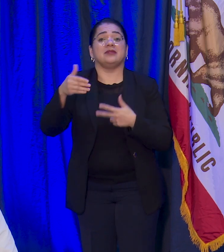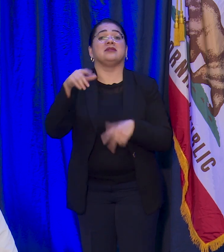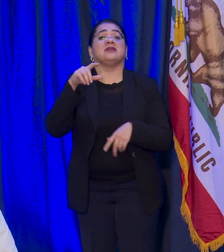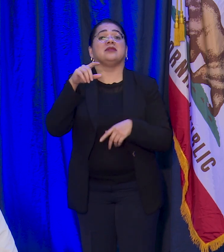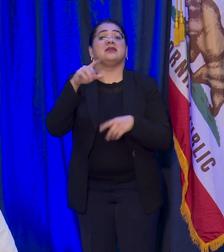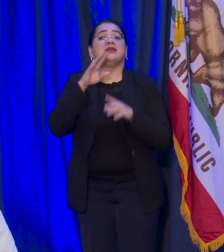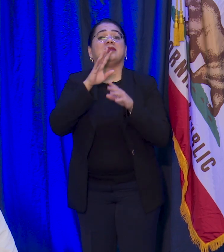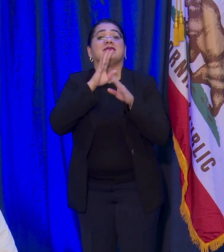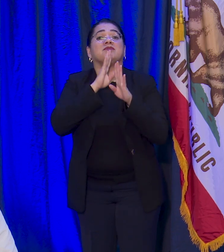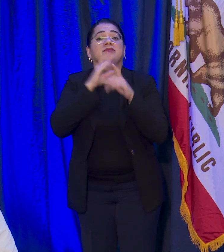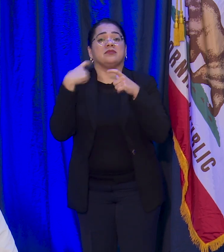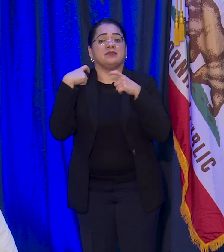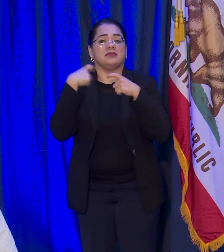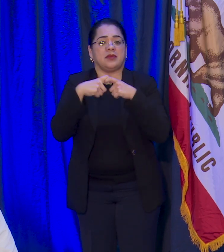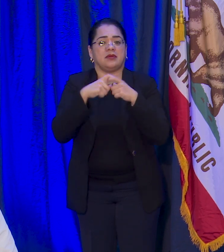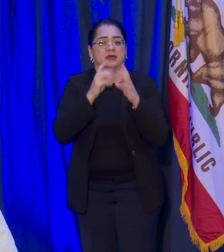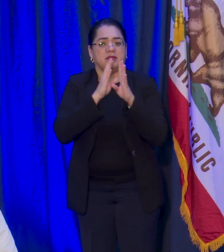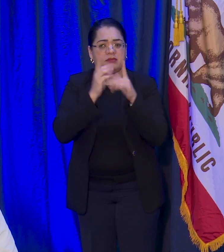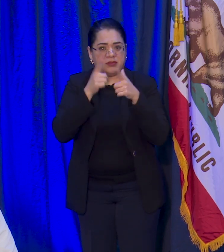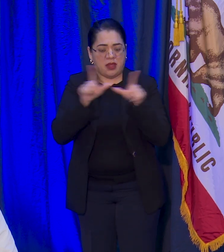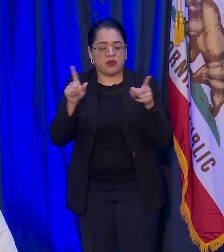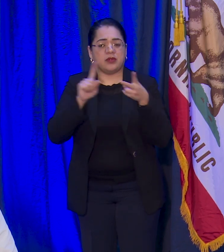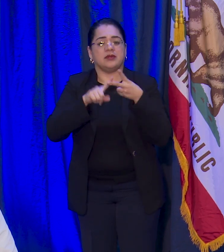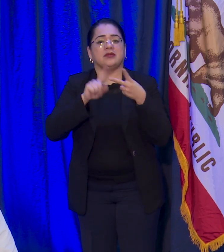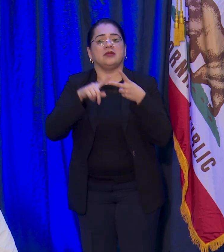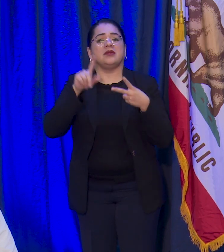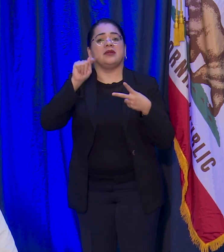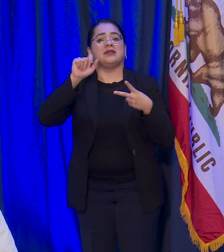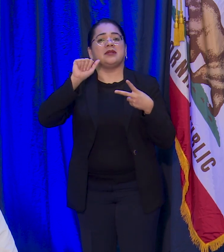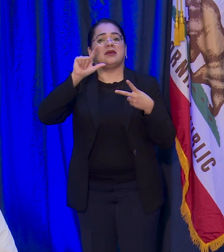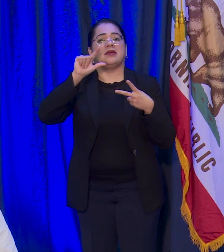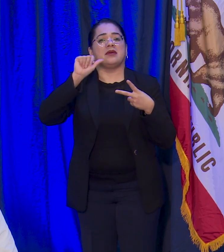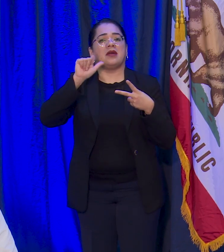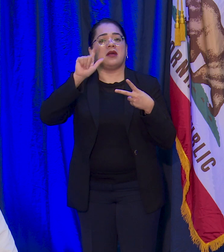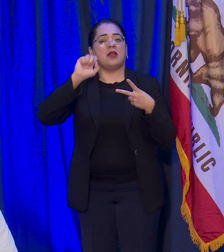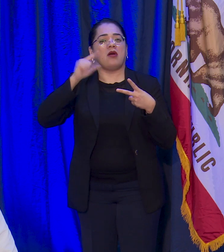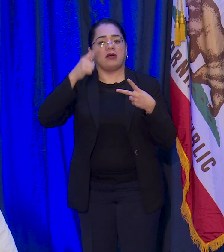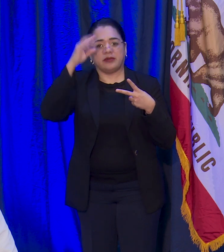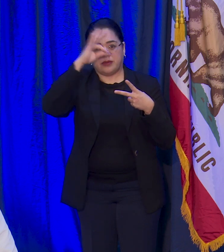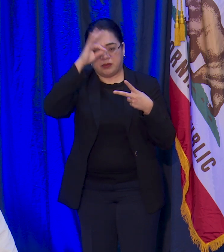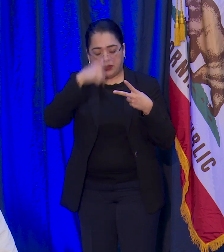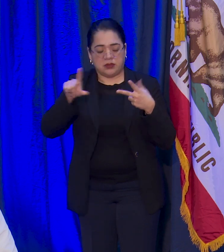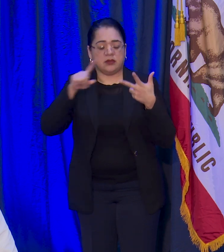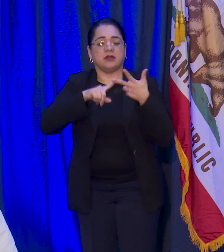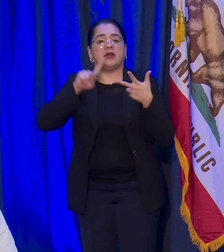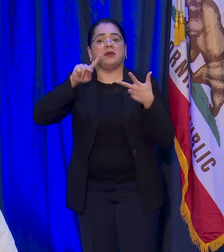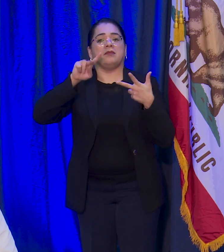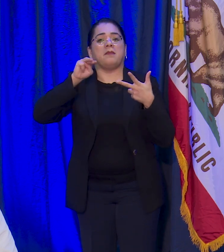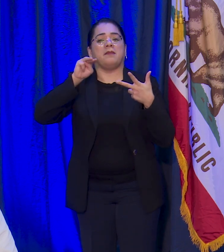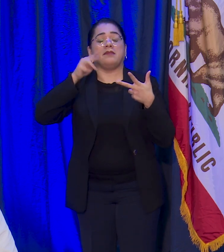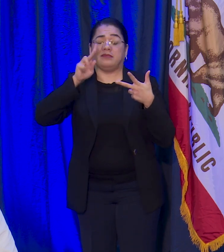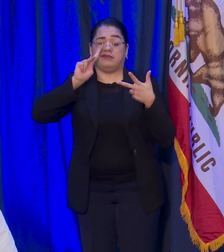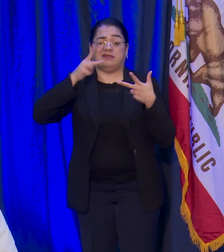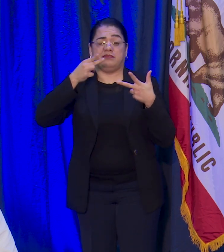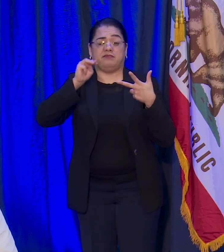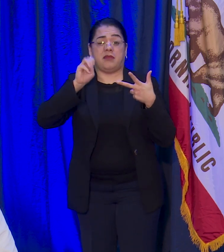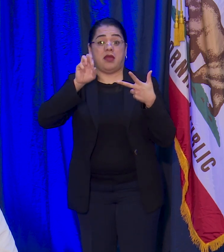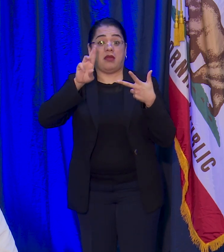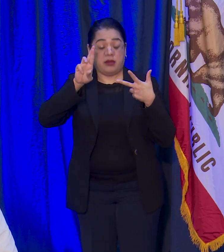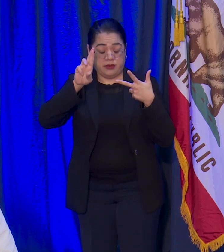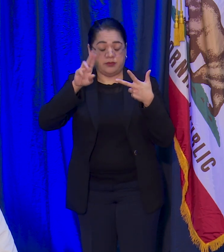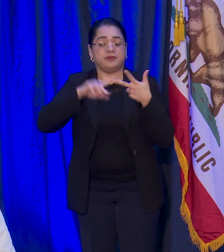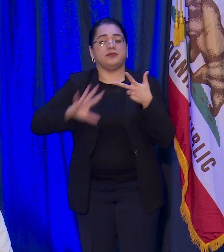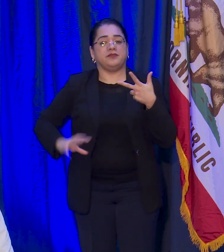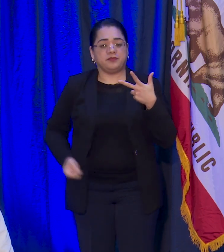Khmer, and ASL, and you can find those on our longbeach.gov COVID-19 webpage. All you need to do is go